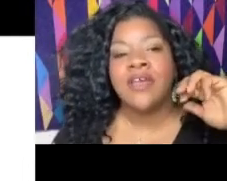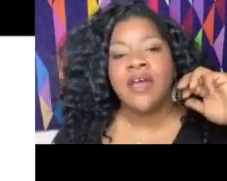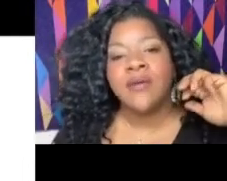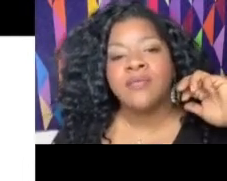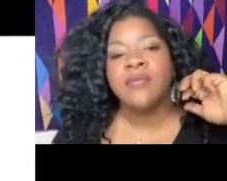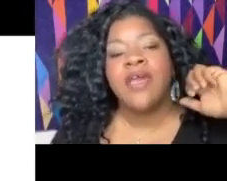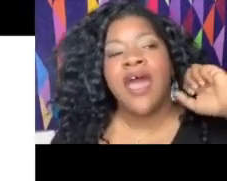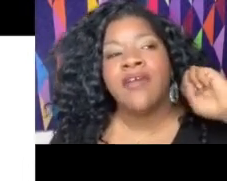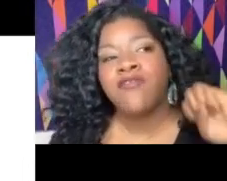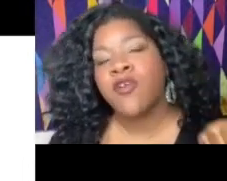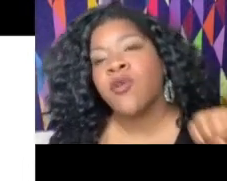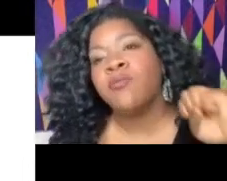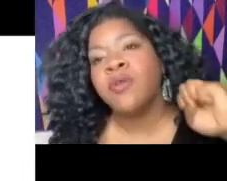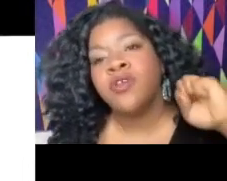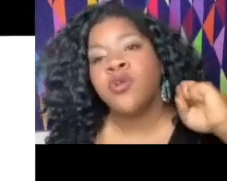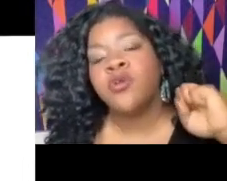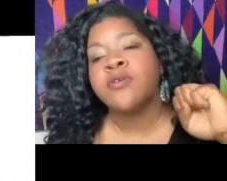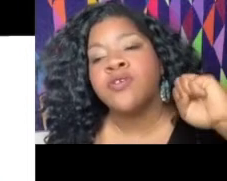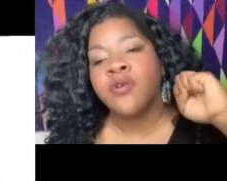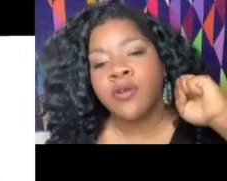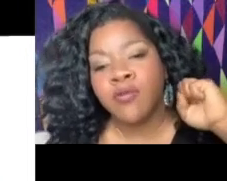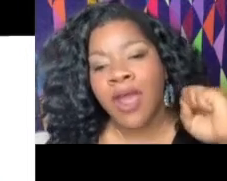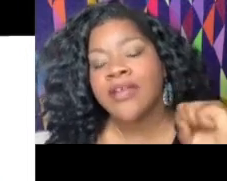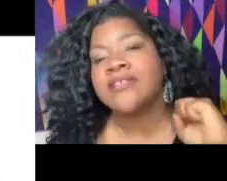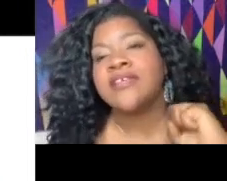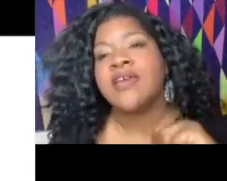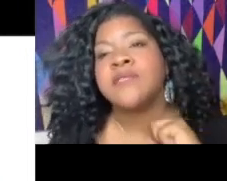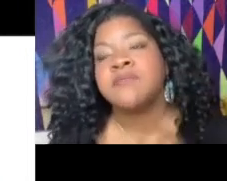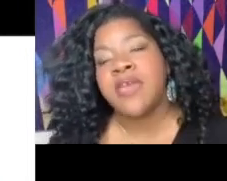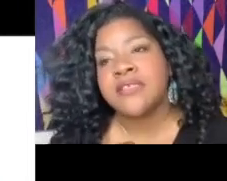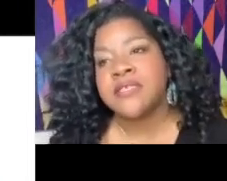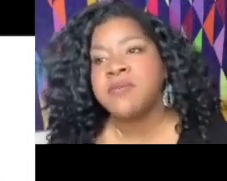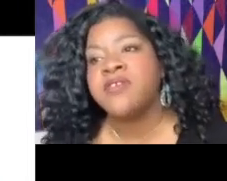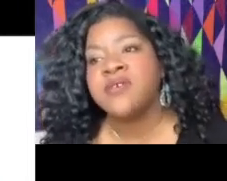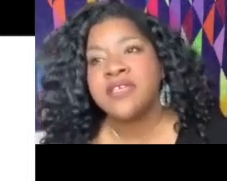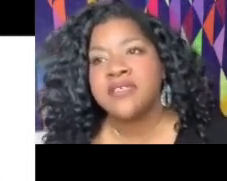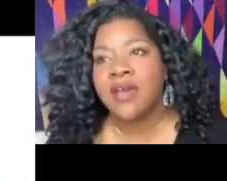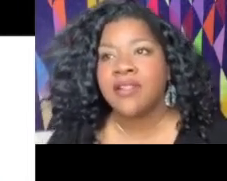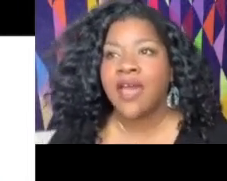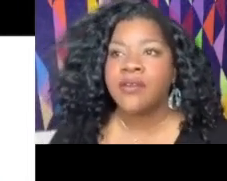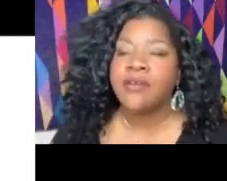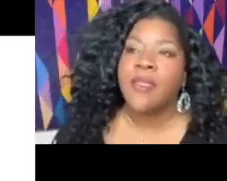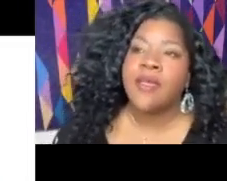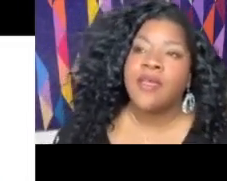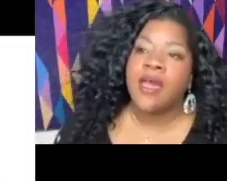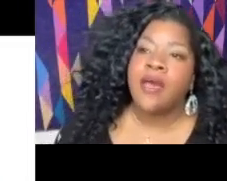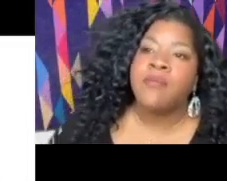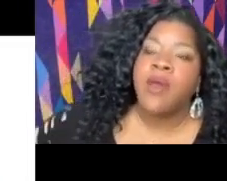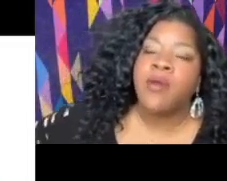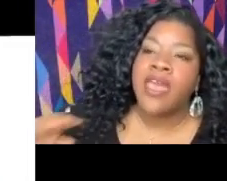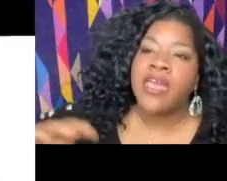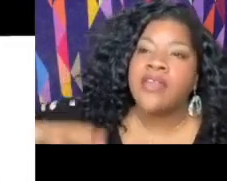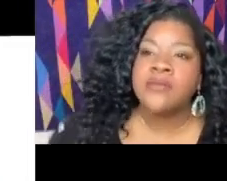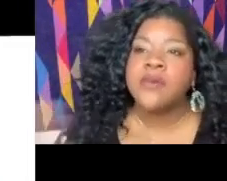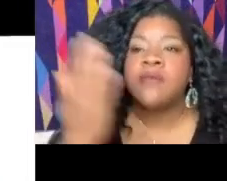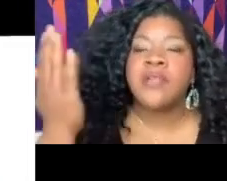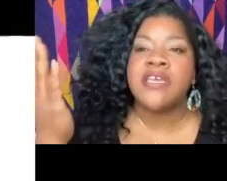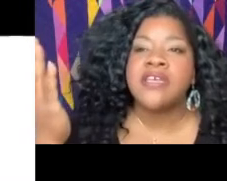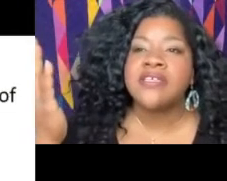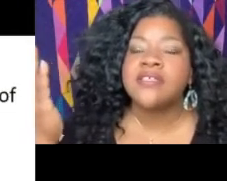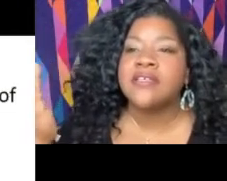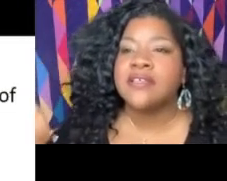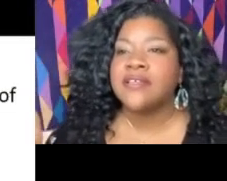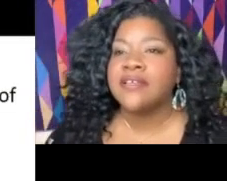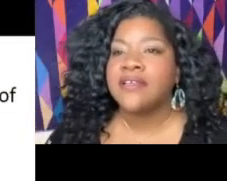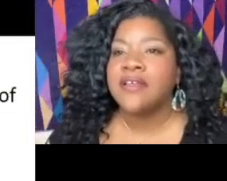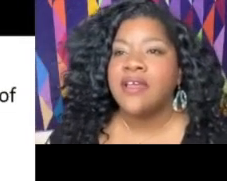And I affirm your right to take up space and speak those things out loud. Okay, next one,